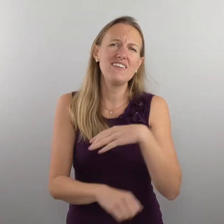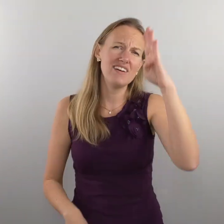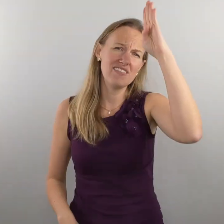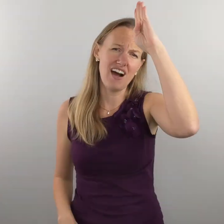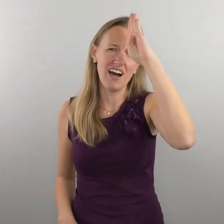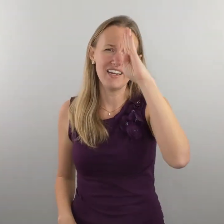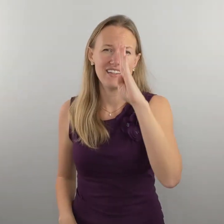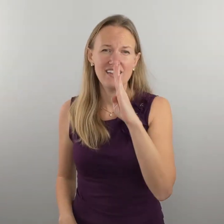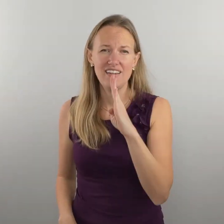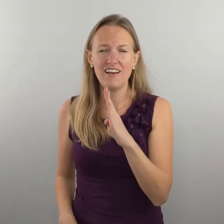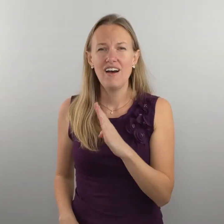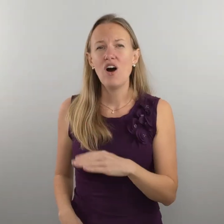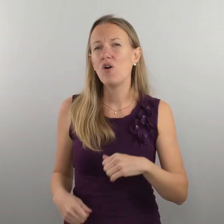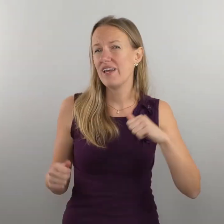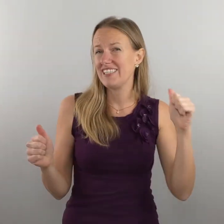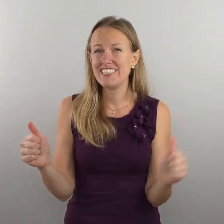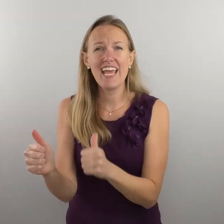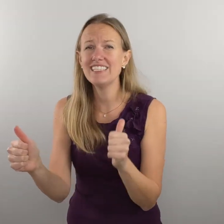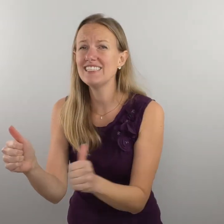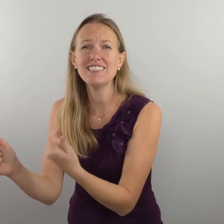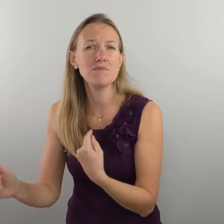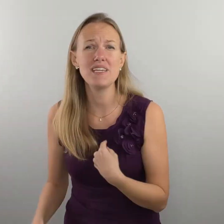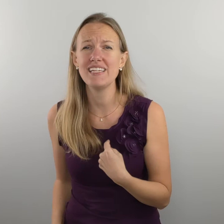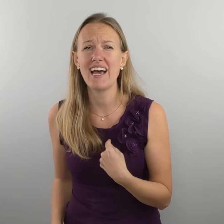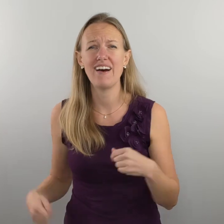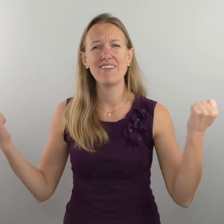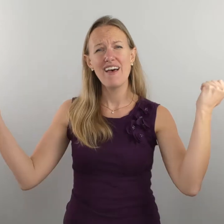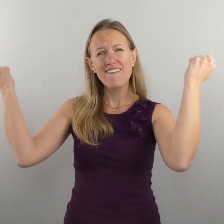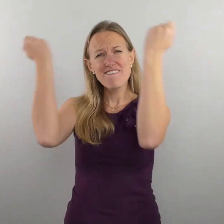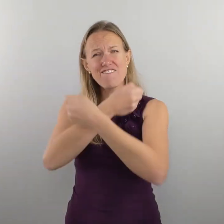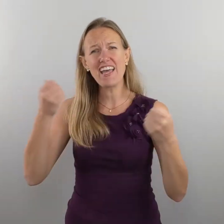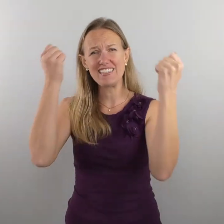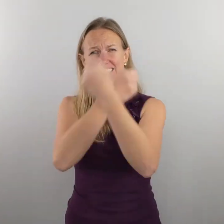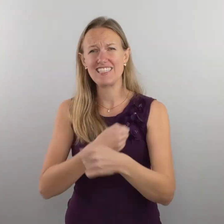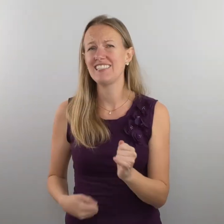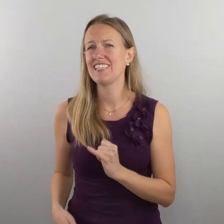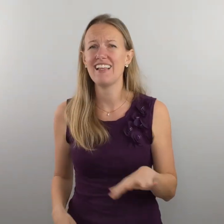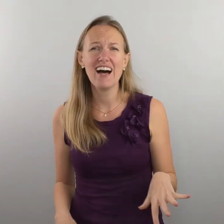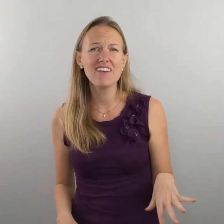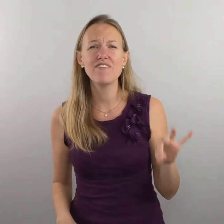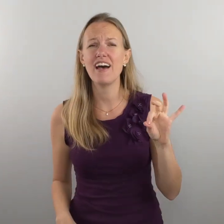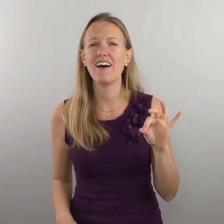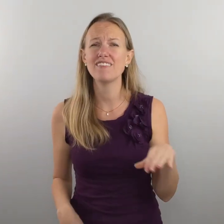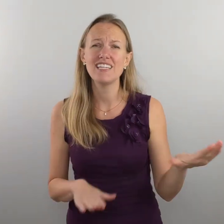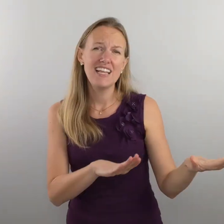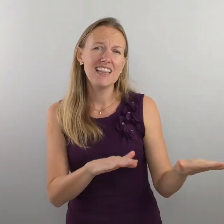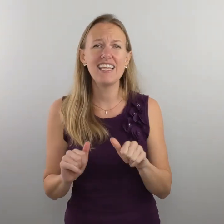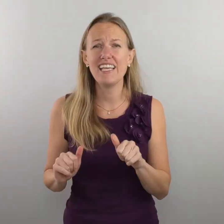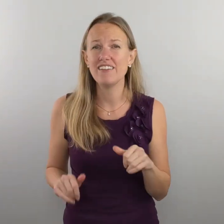of God. Oh, it chases me down, fights till I'm found, leaves